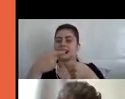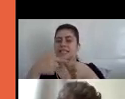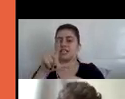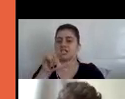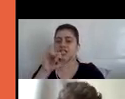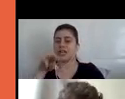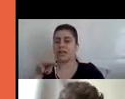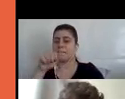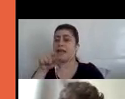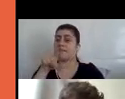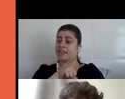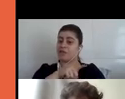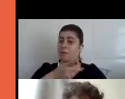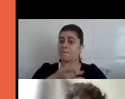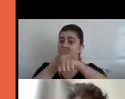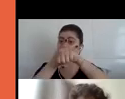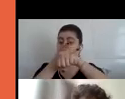five special mentions.